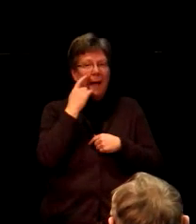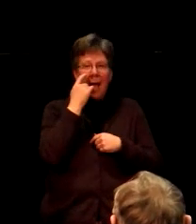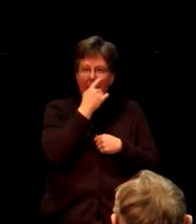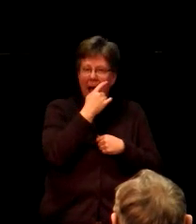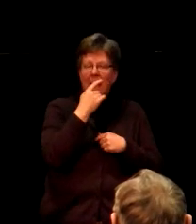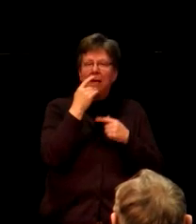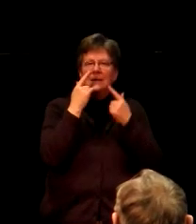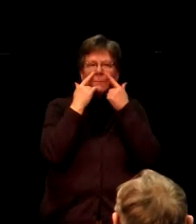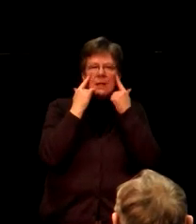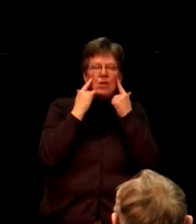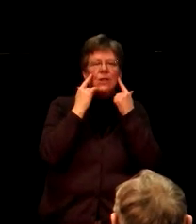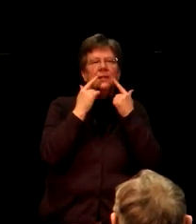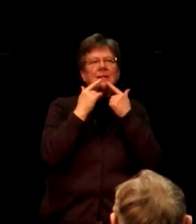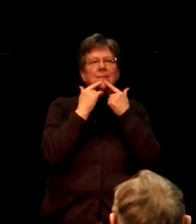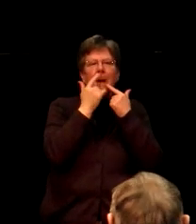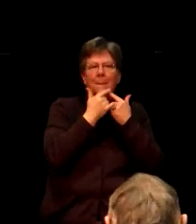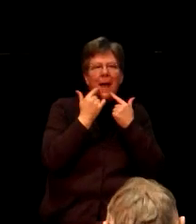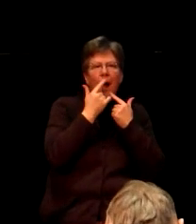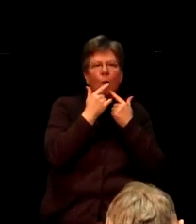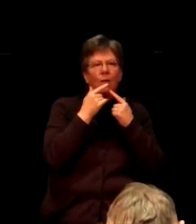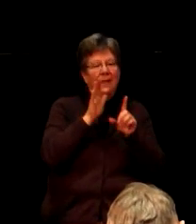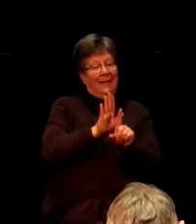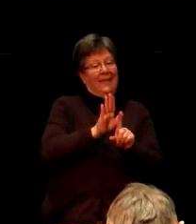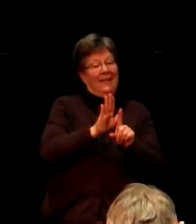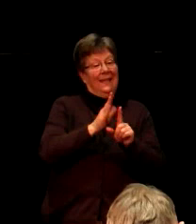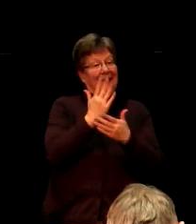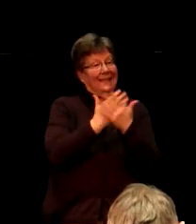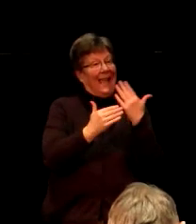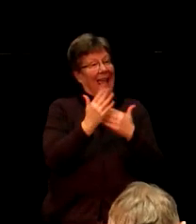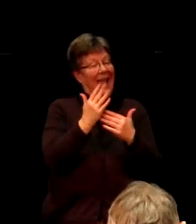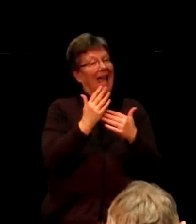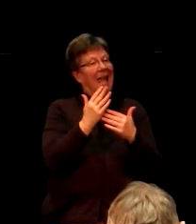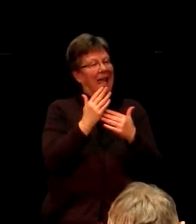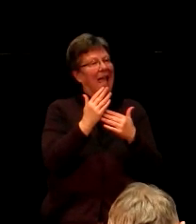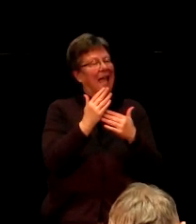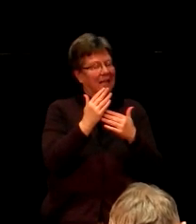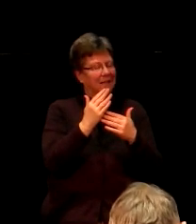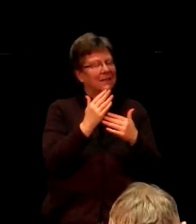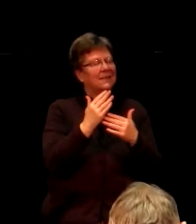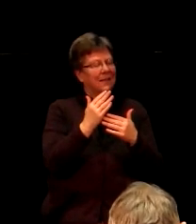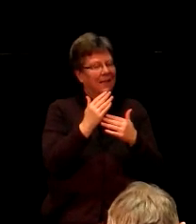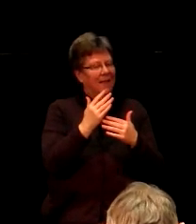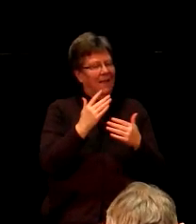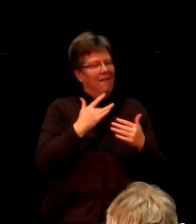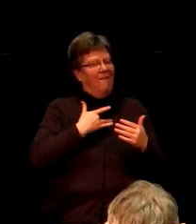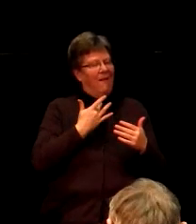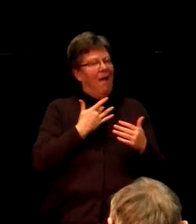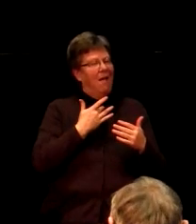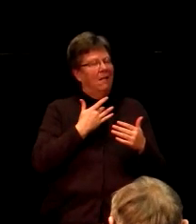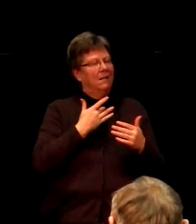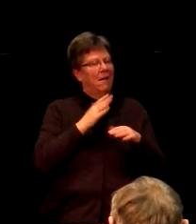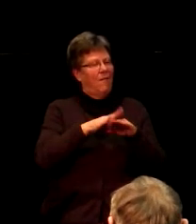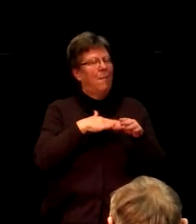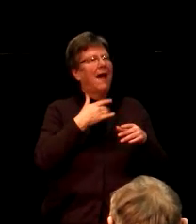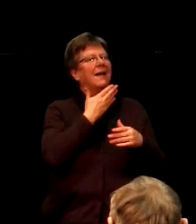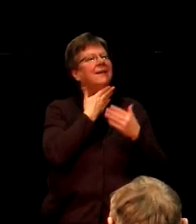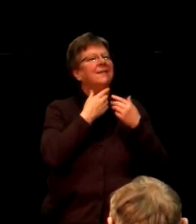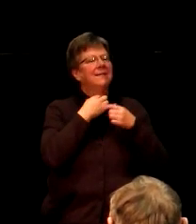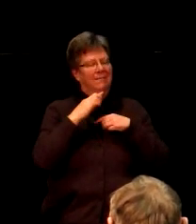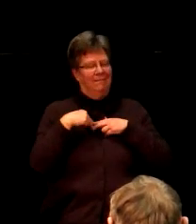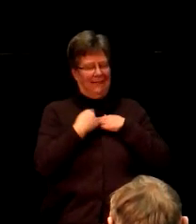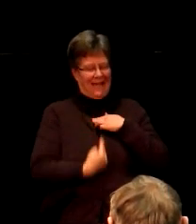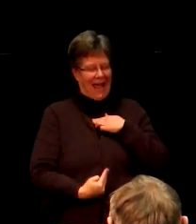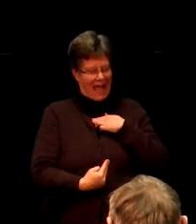eyes, cheeks, mouth. Its hands, slipping, felt of my necktie, wandered against